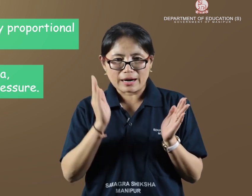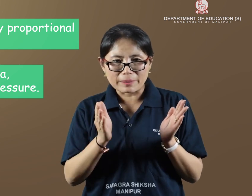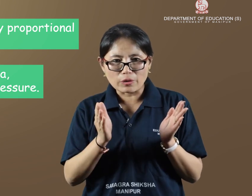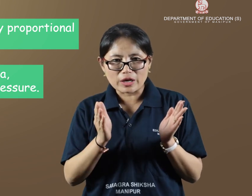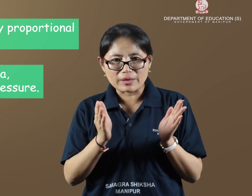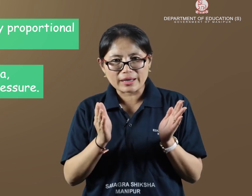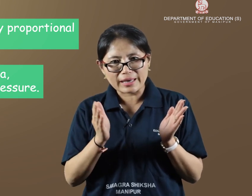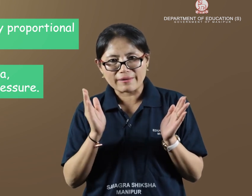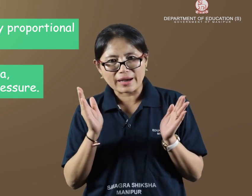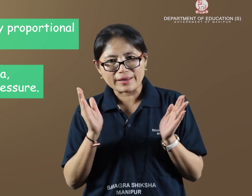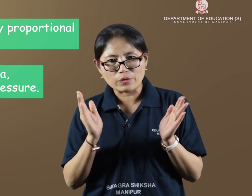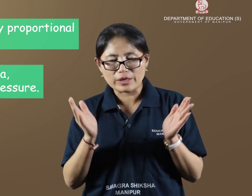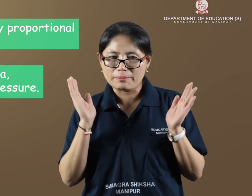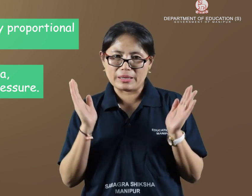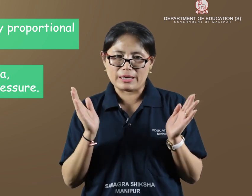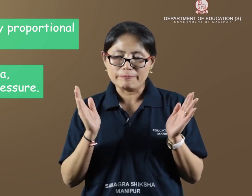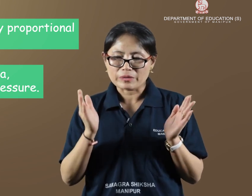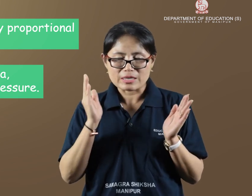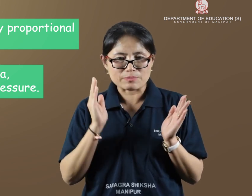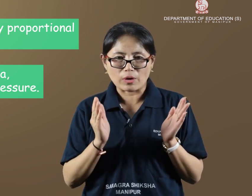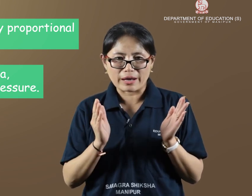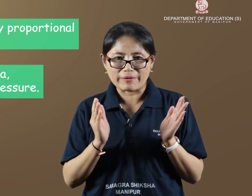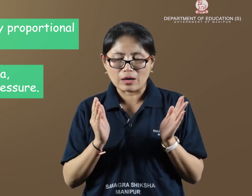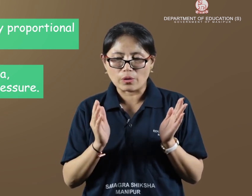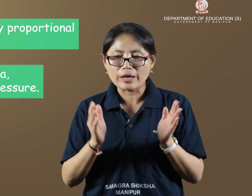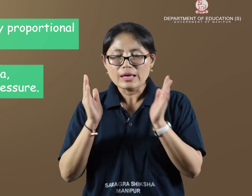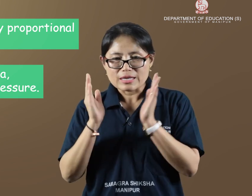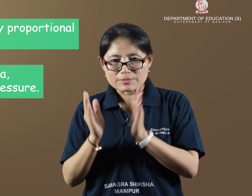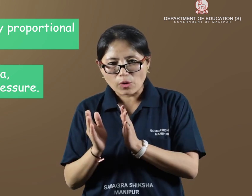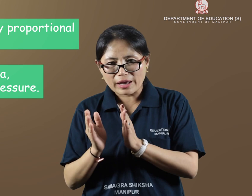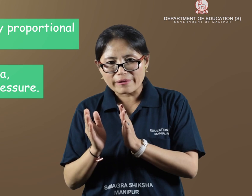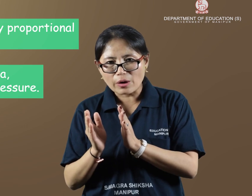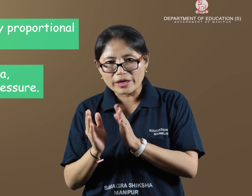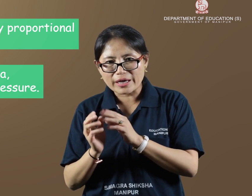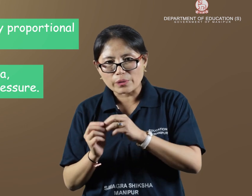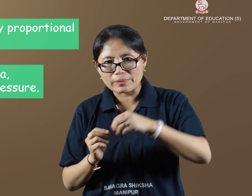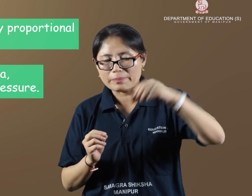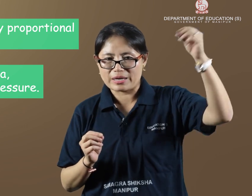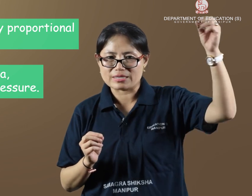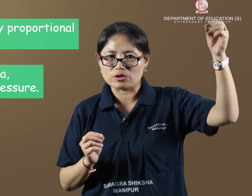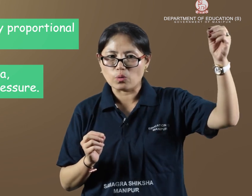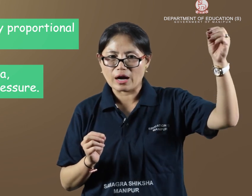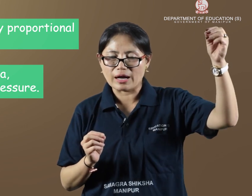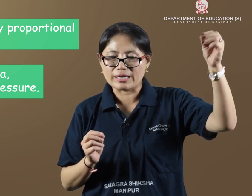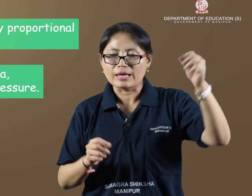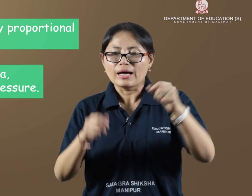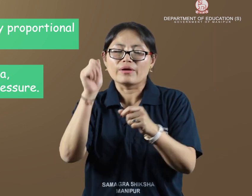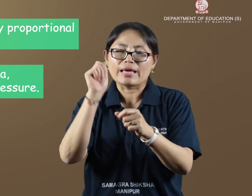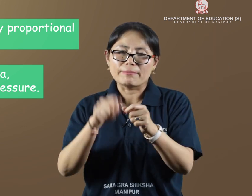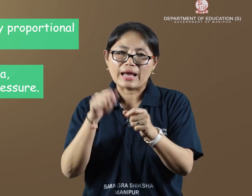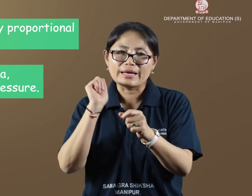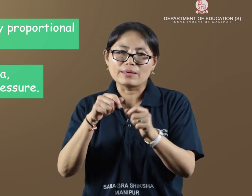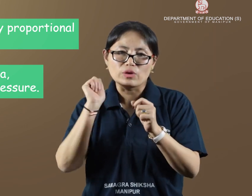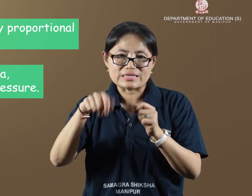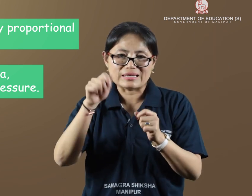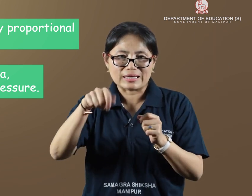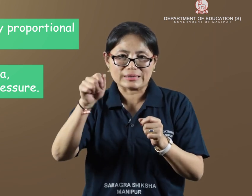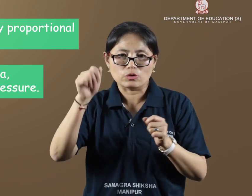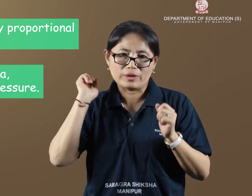sharper oi imakai area ke doebi pi small area oi small area odi ke doeba pressure do wang ani ana yam line mo easily cut to way